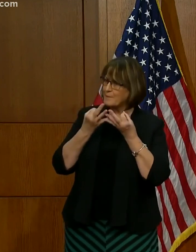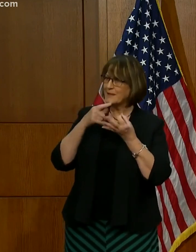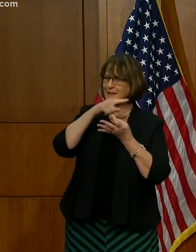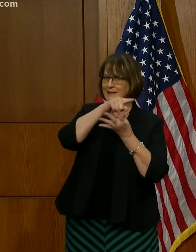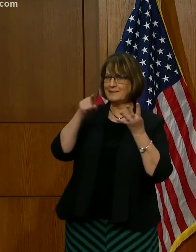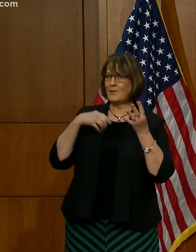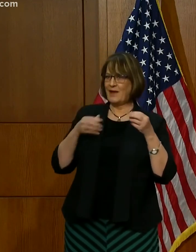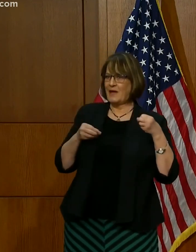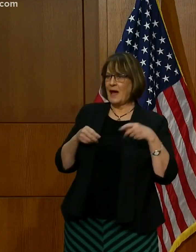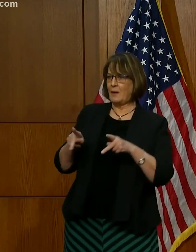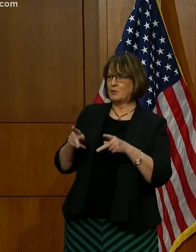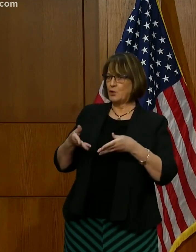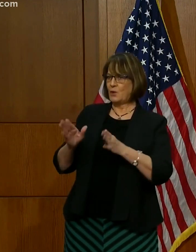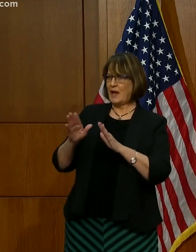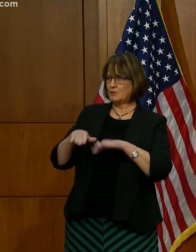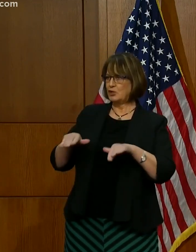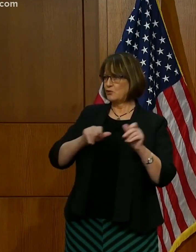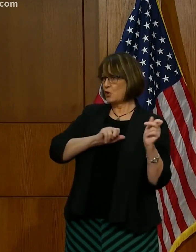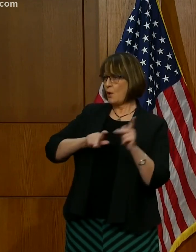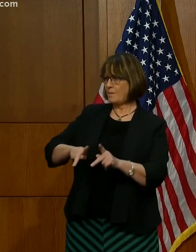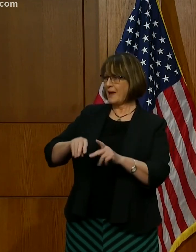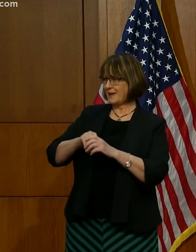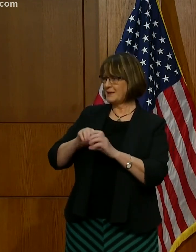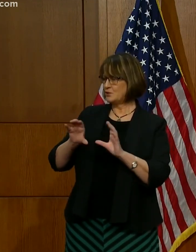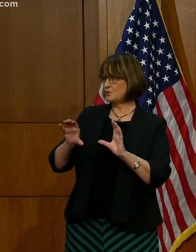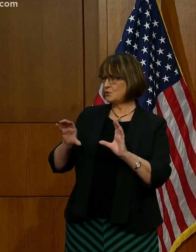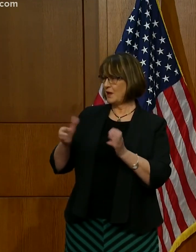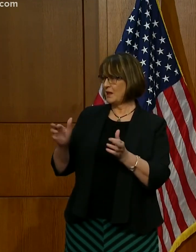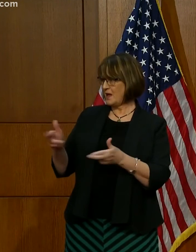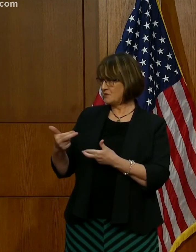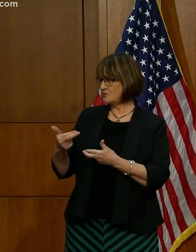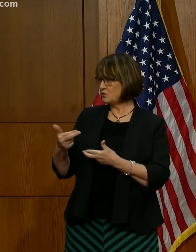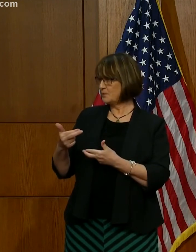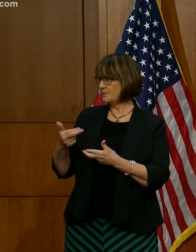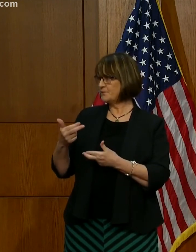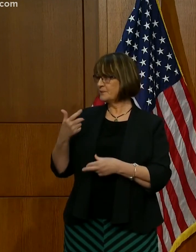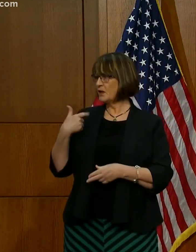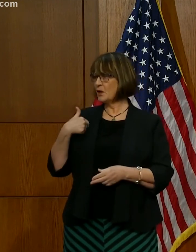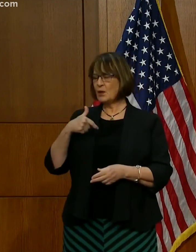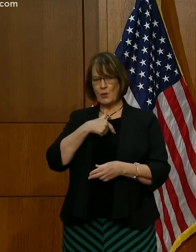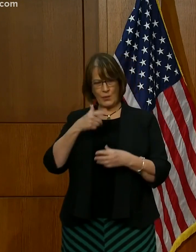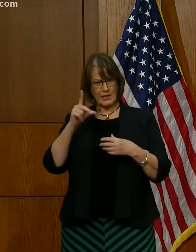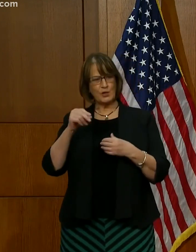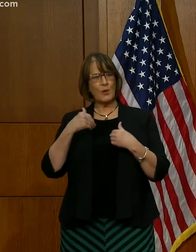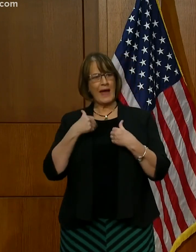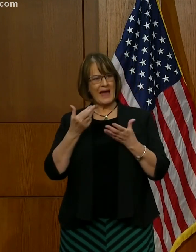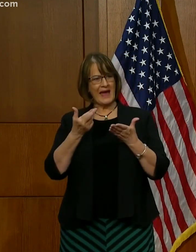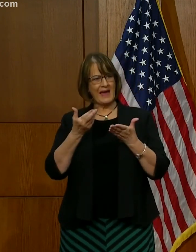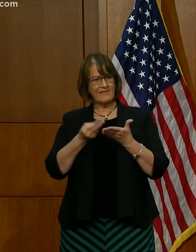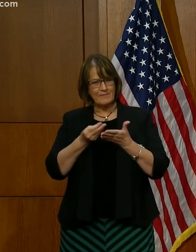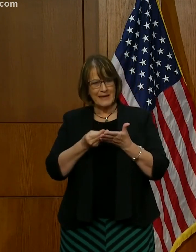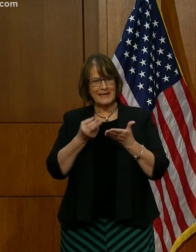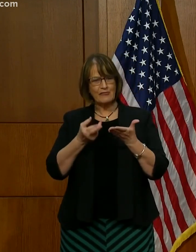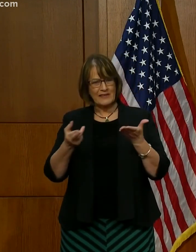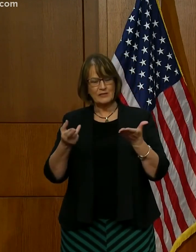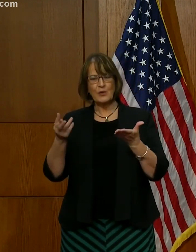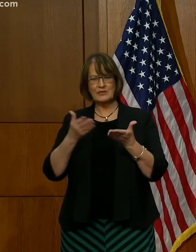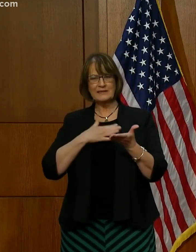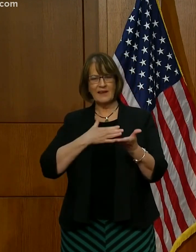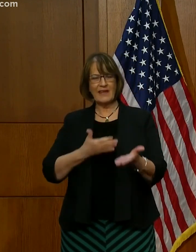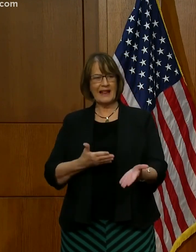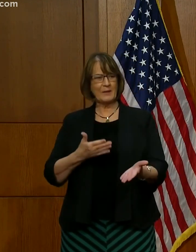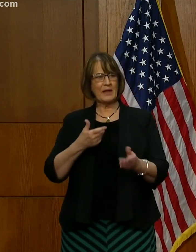to allow their children to go back into schools. And we have the resources available, and they'll come from a couple sources. First of